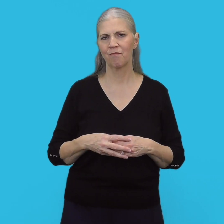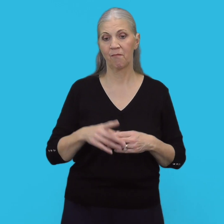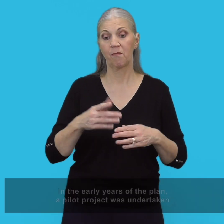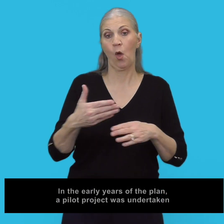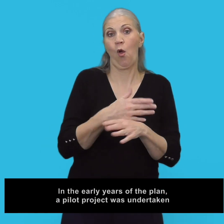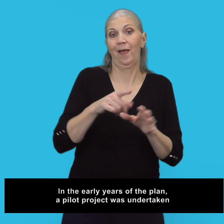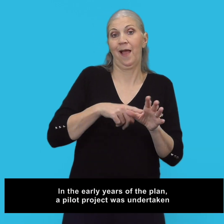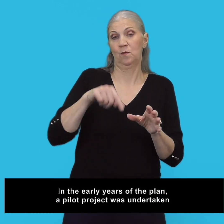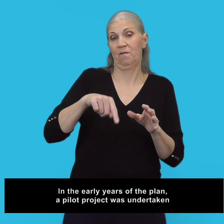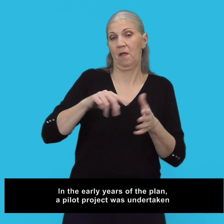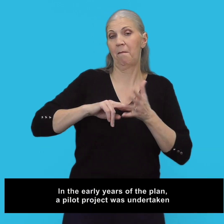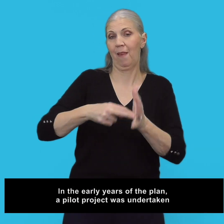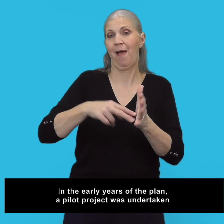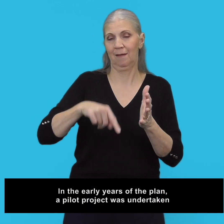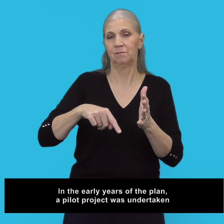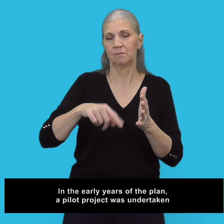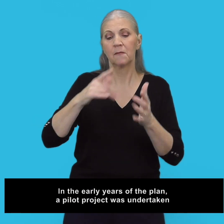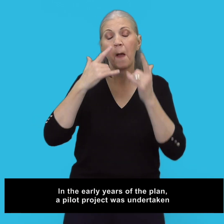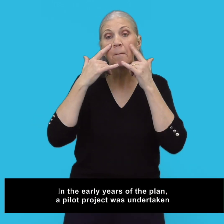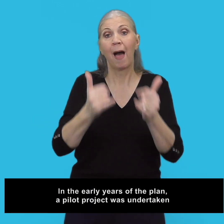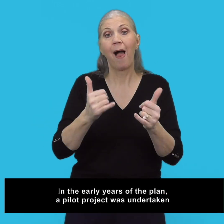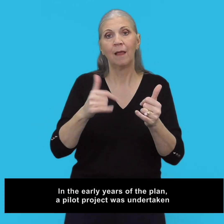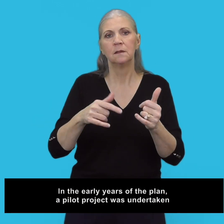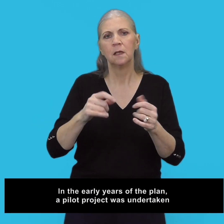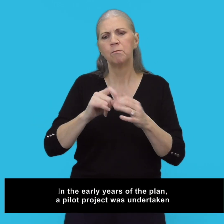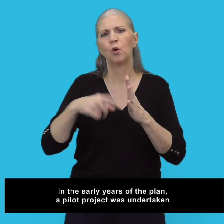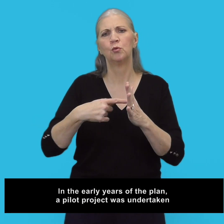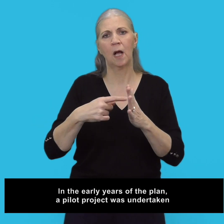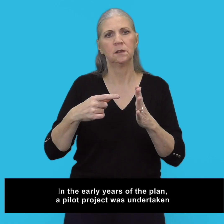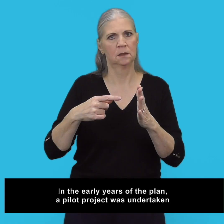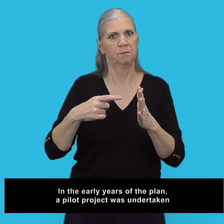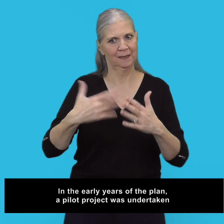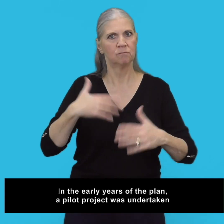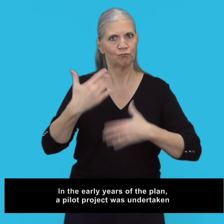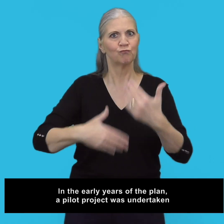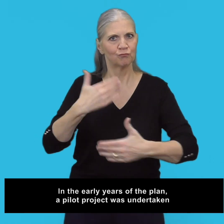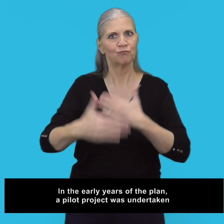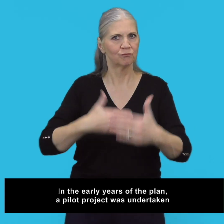In the early years of the plan, a pilot project was undertaken at one of our schools.